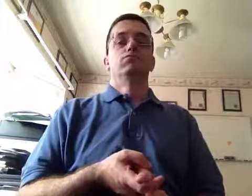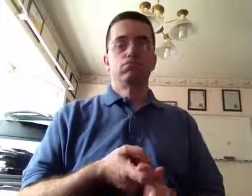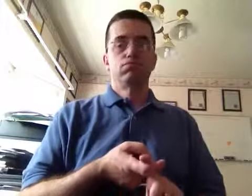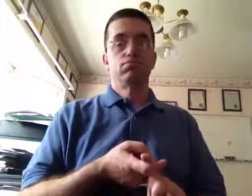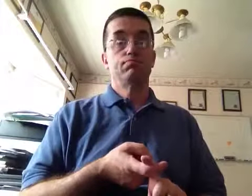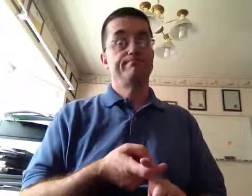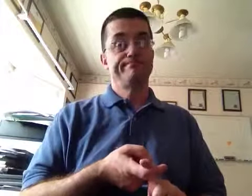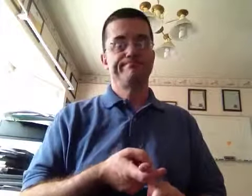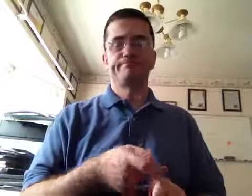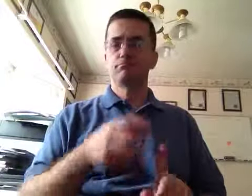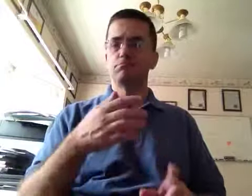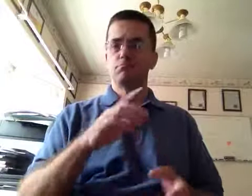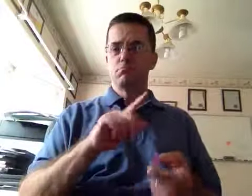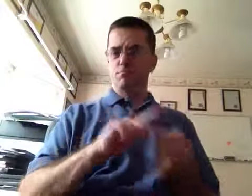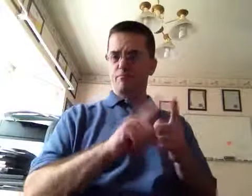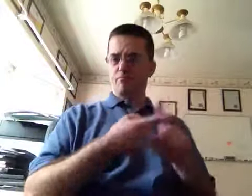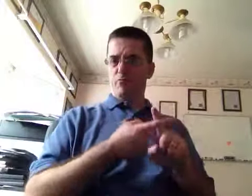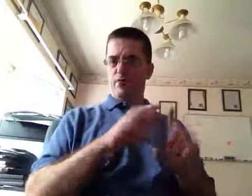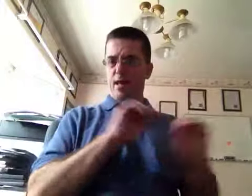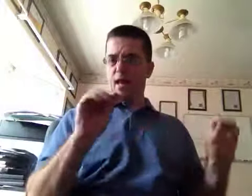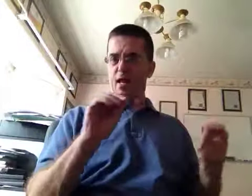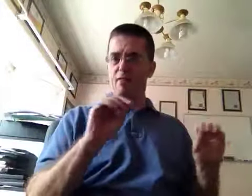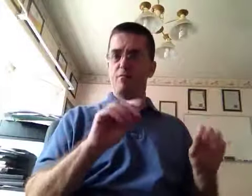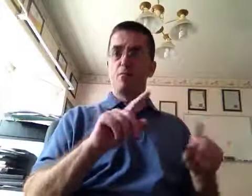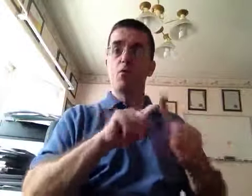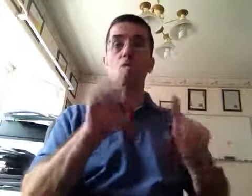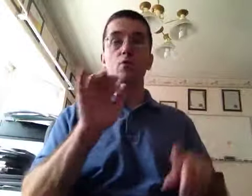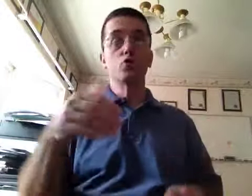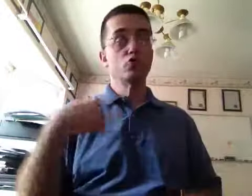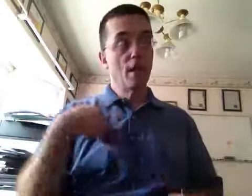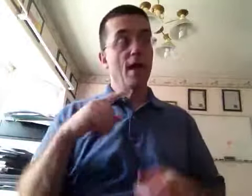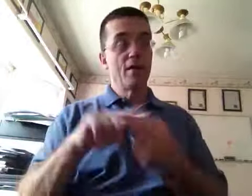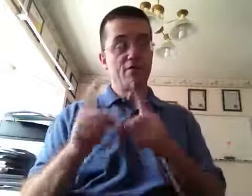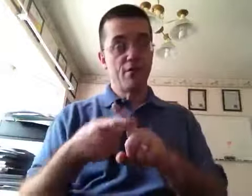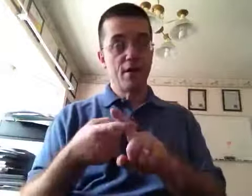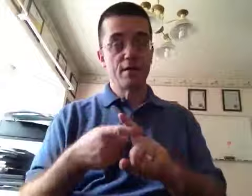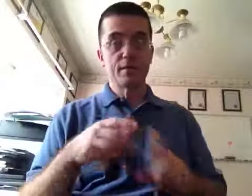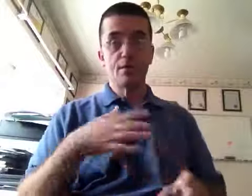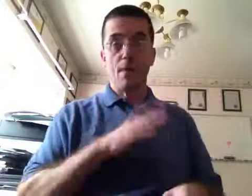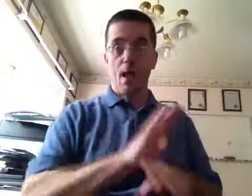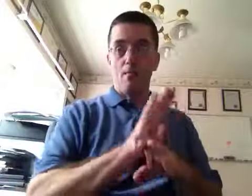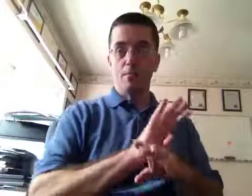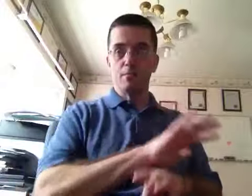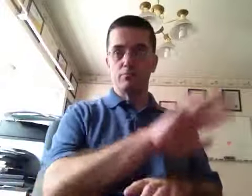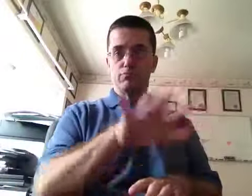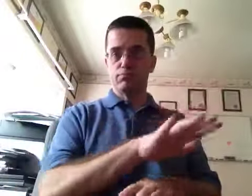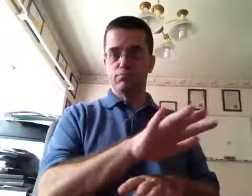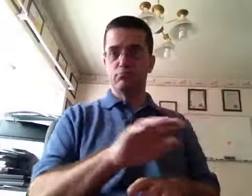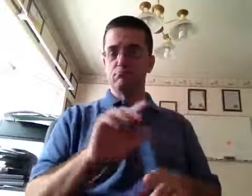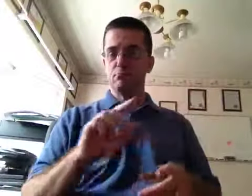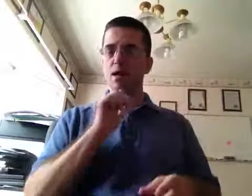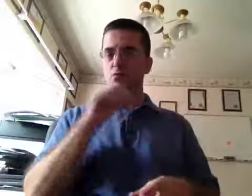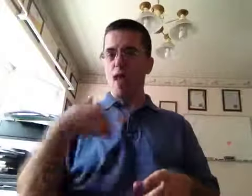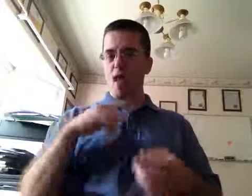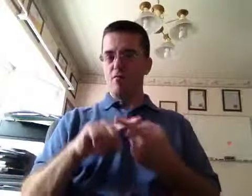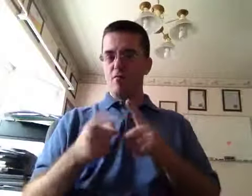Well, Dave, I don't have any friends in my industry. No, but you have friends. And those friends have friends. And, there's a 6-degree separation between